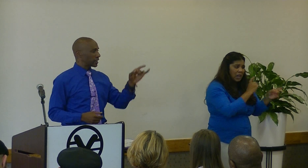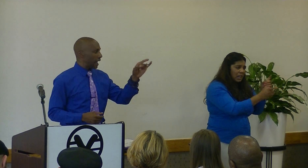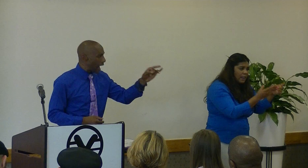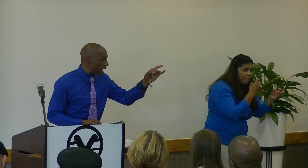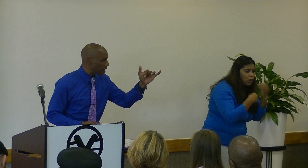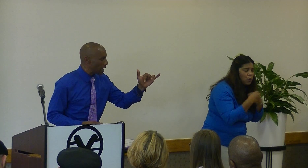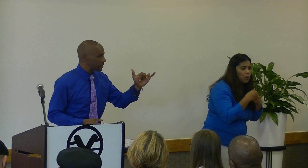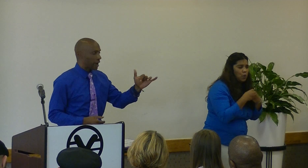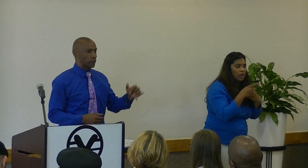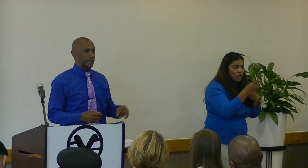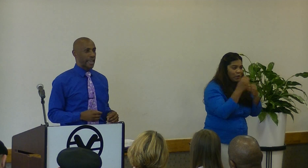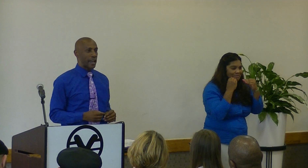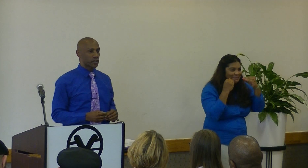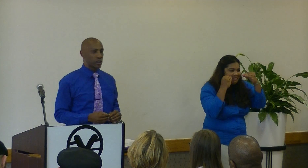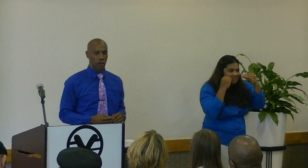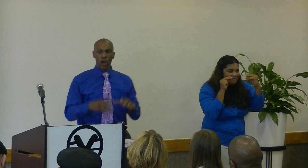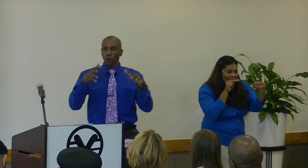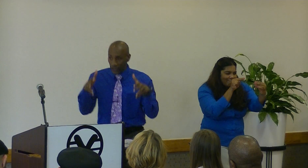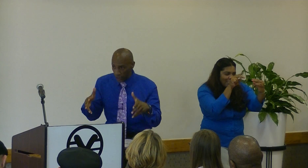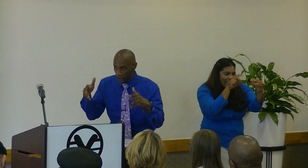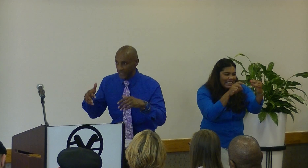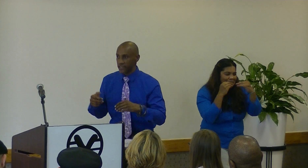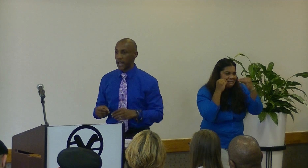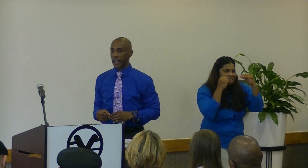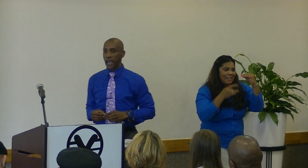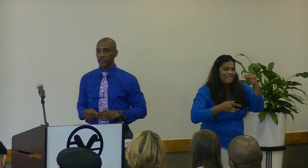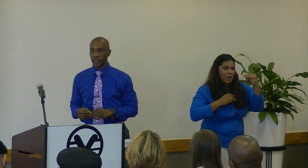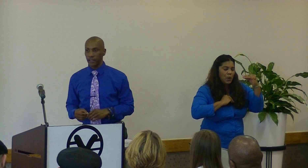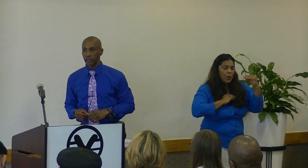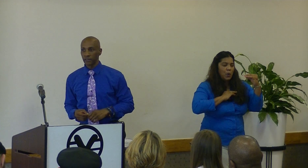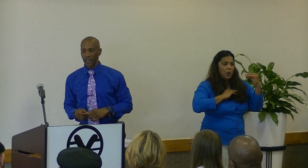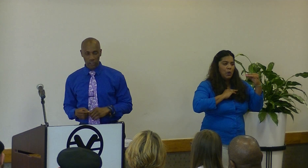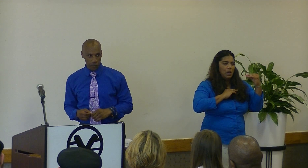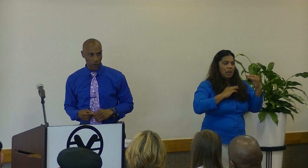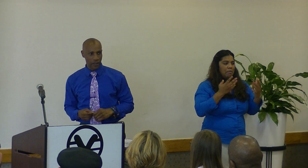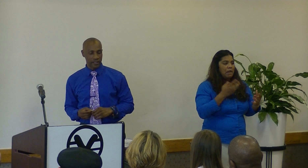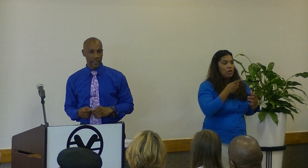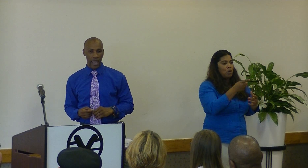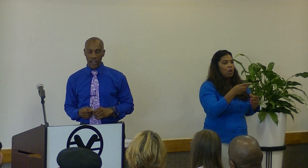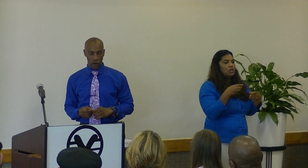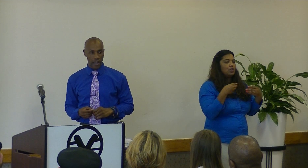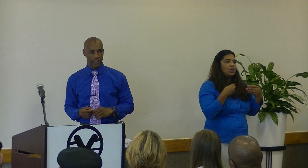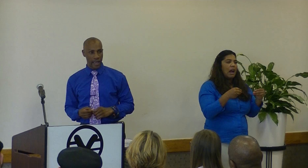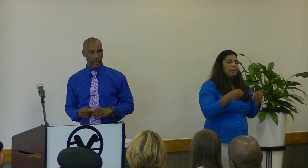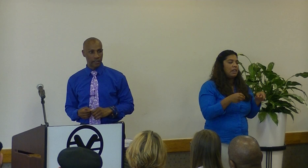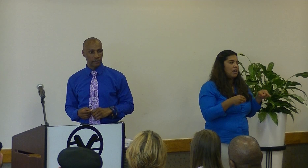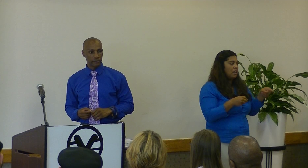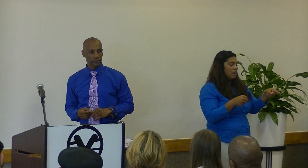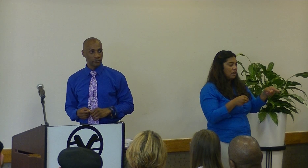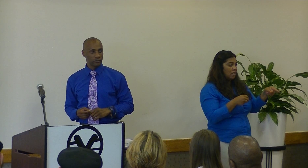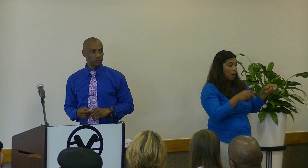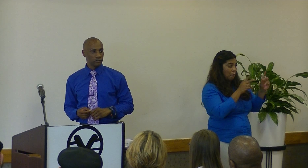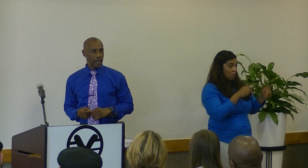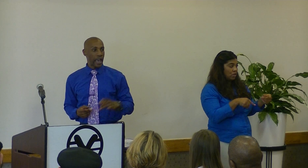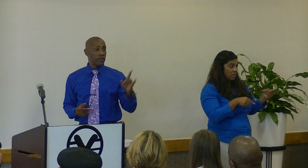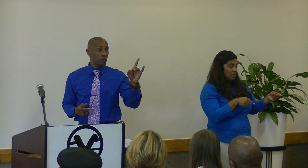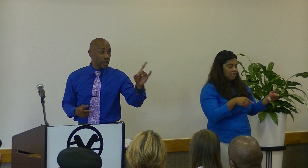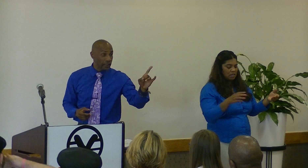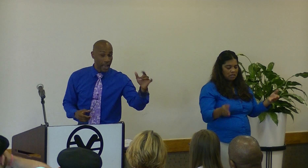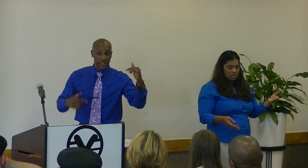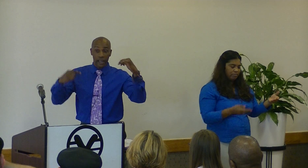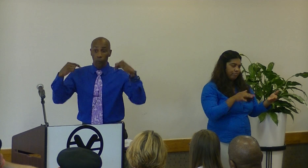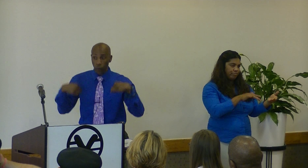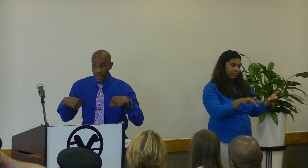To actually eye contact with the cashier who clearly is not experiencing a great day.